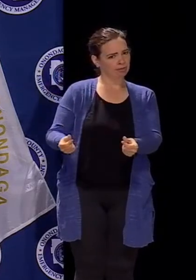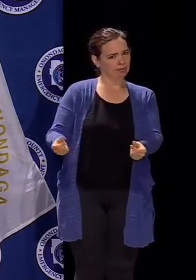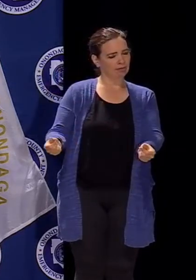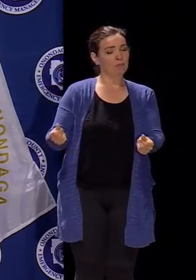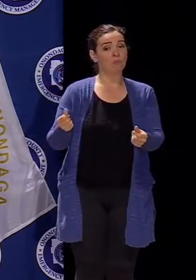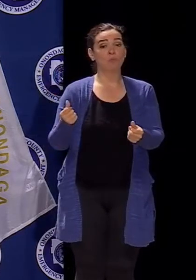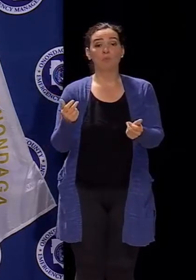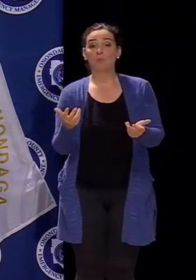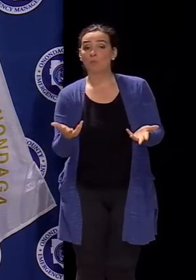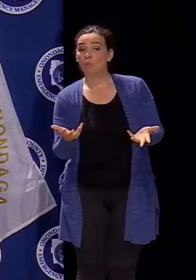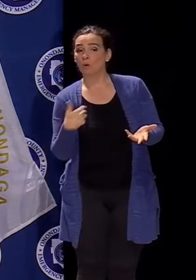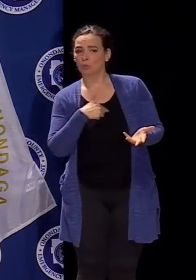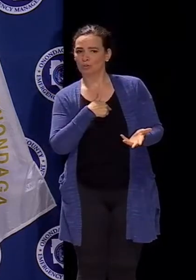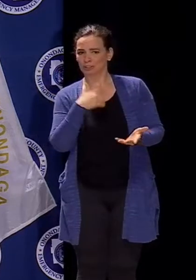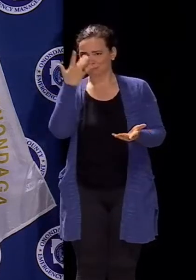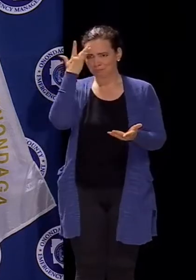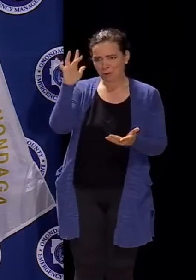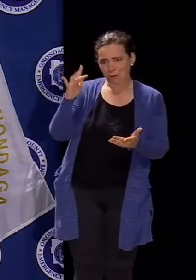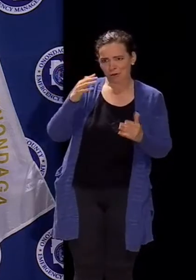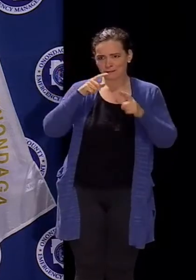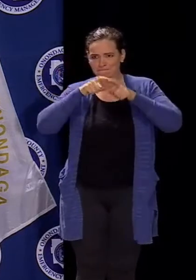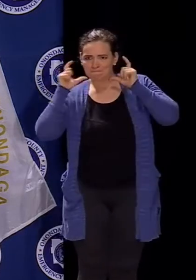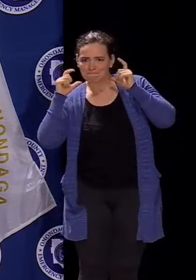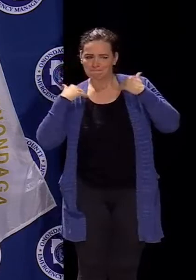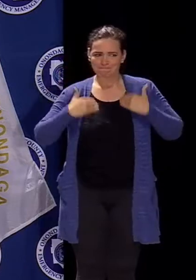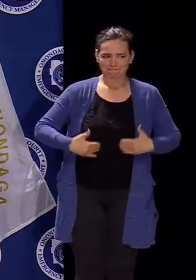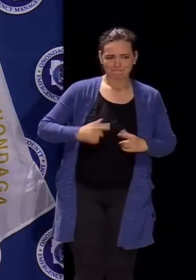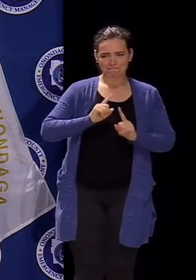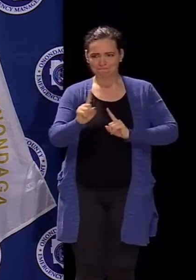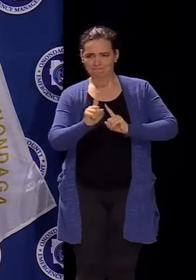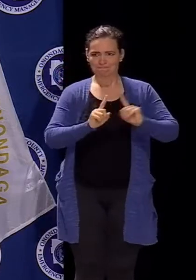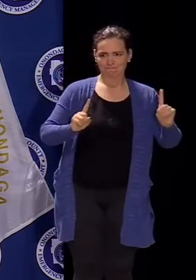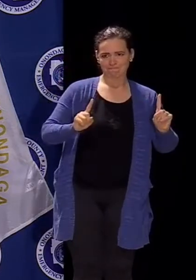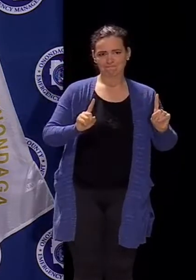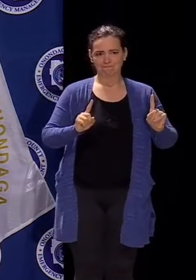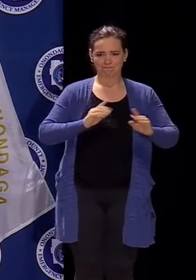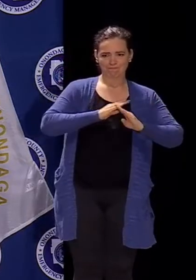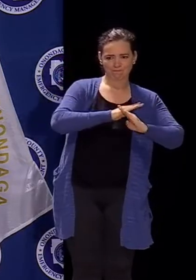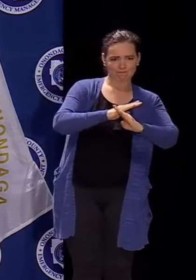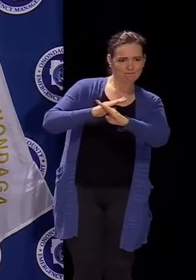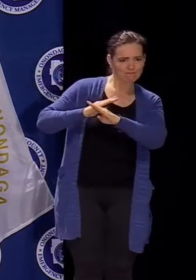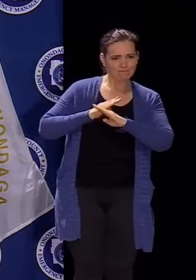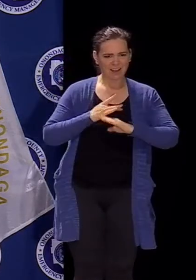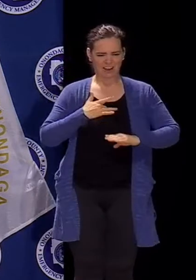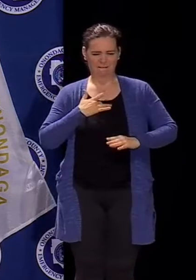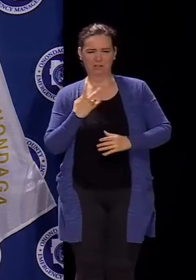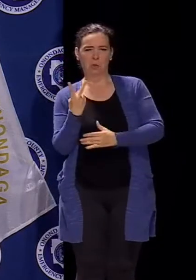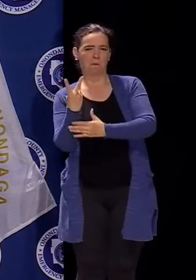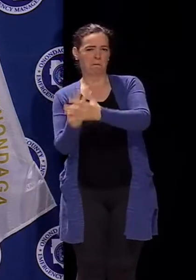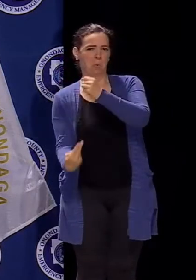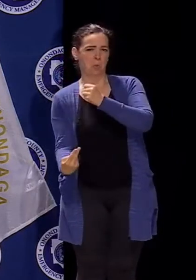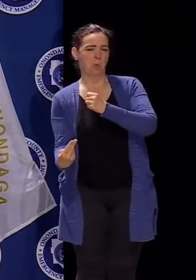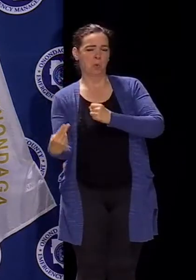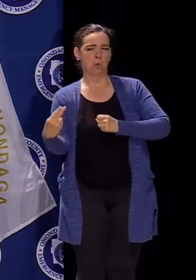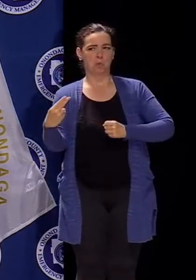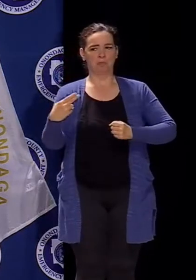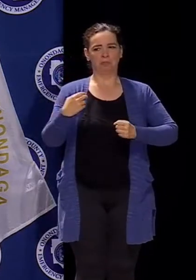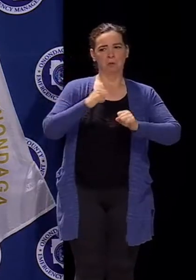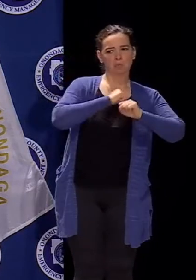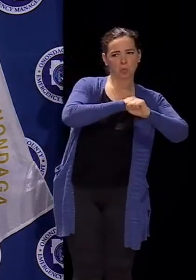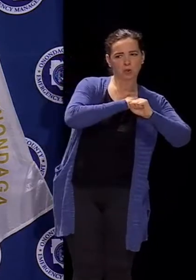It's probably a little bit of both, but we'll see. This is a big, if you don't see spikes in phase 2, you're probably not going to in phase